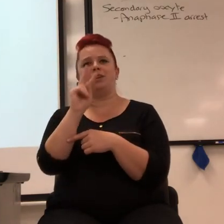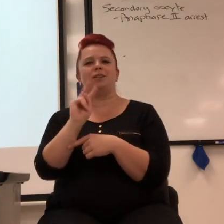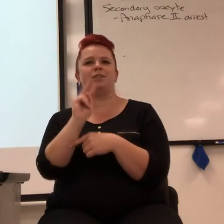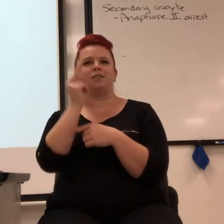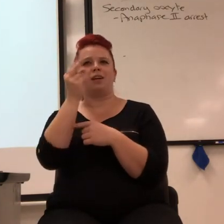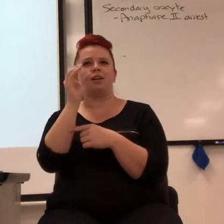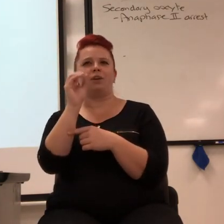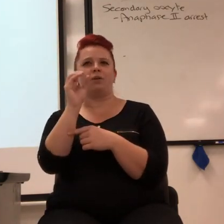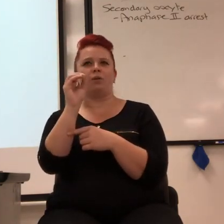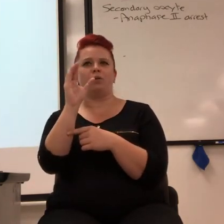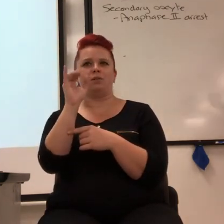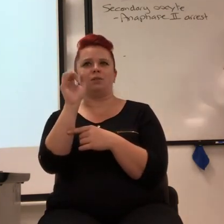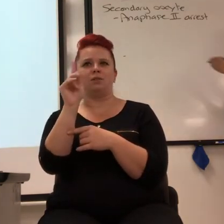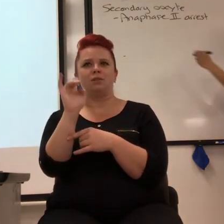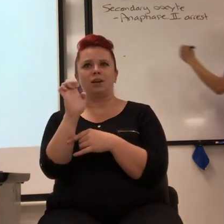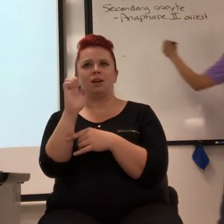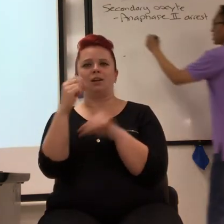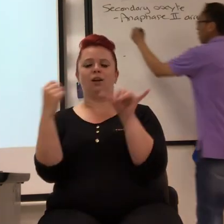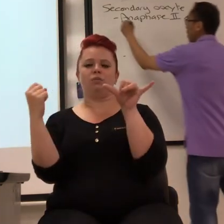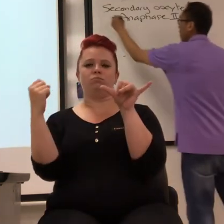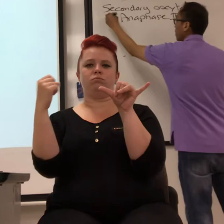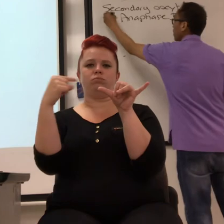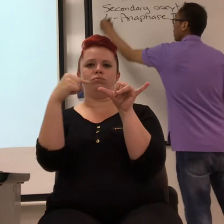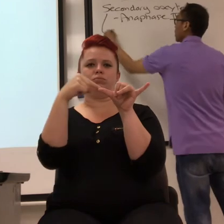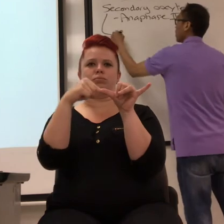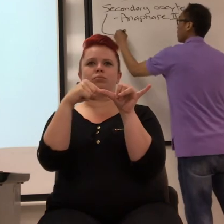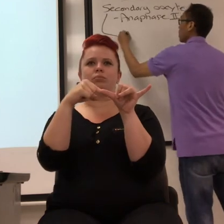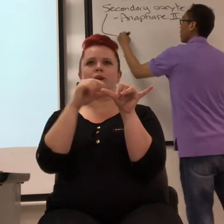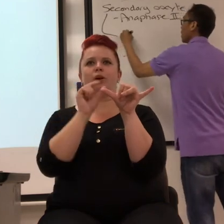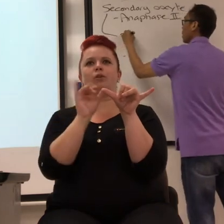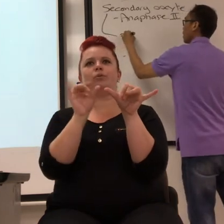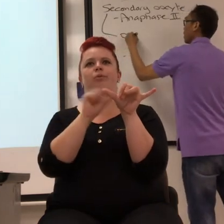is ovulated to the uterine tube. It's gone.